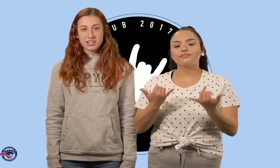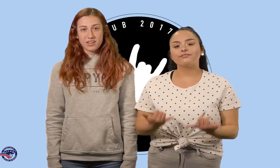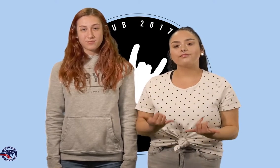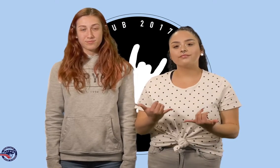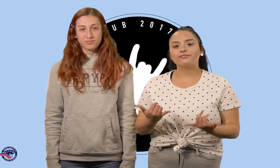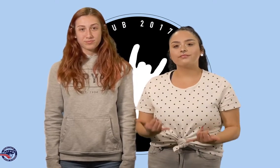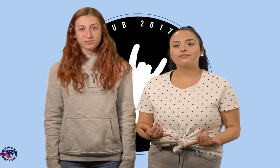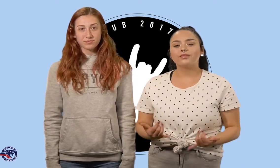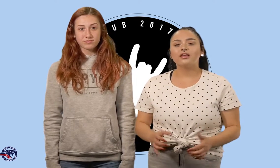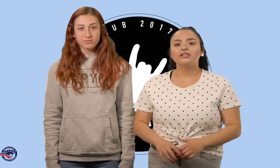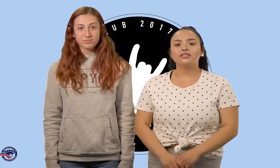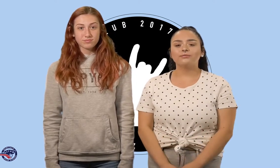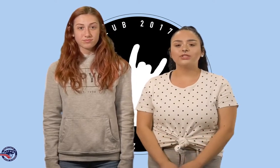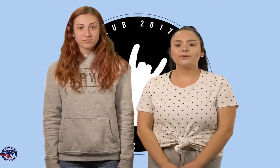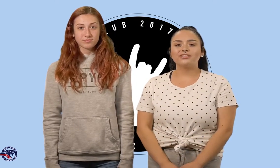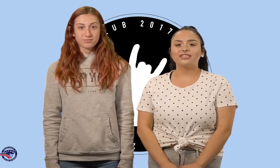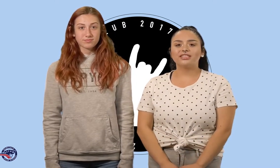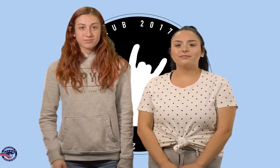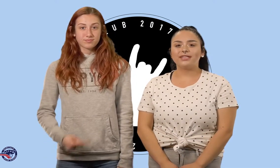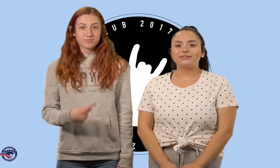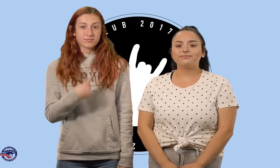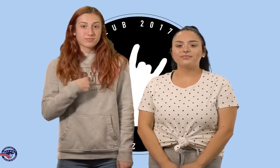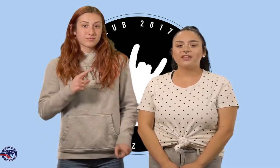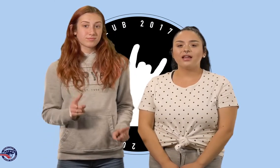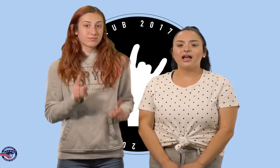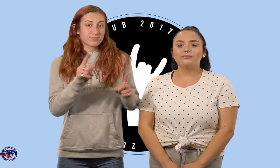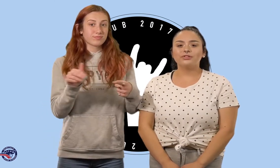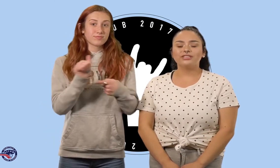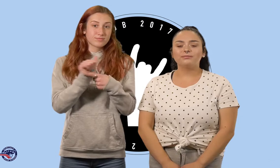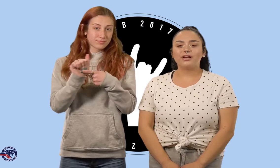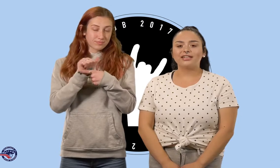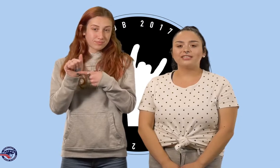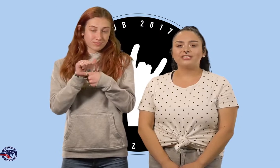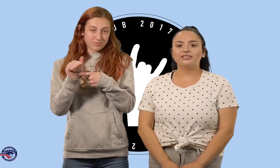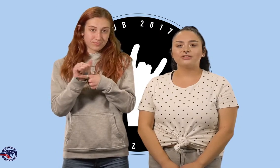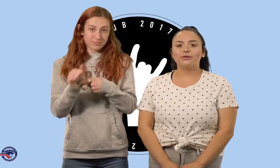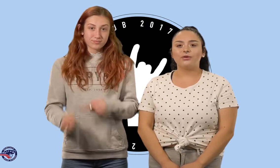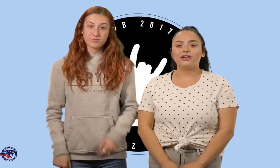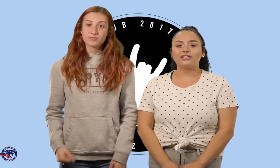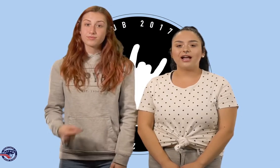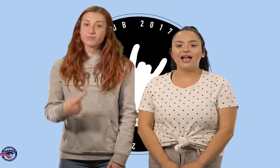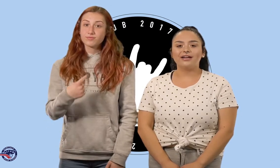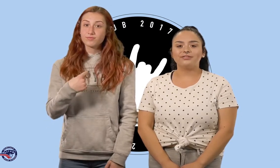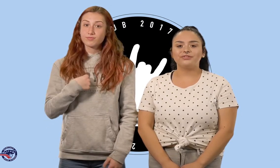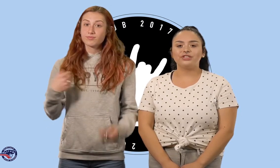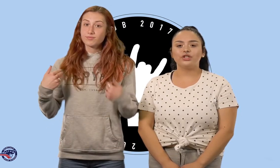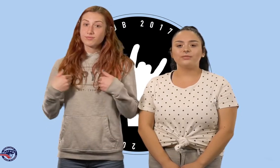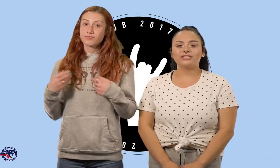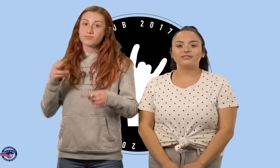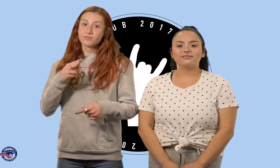today? Some responses can be, I'm going to practice, or I have to finish homework.